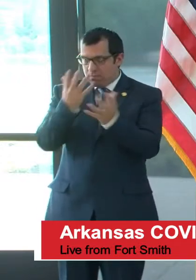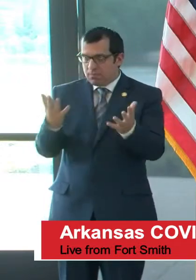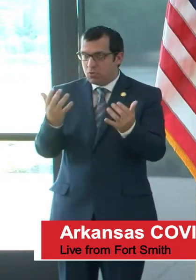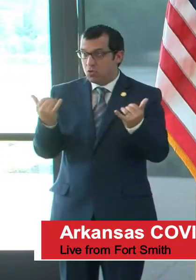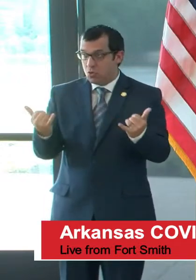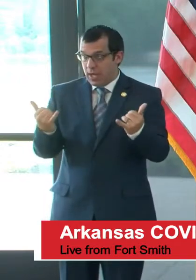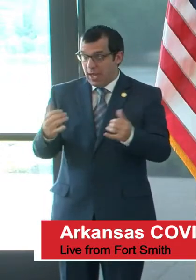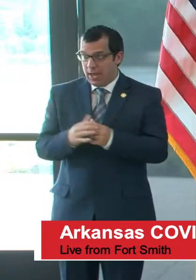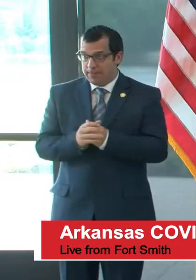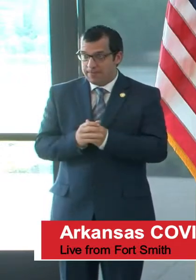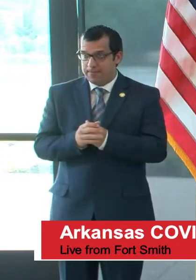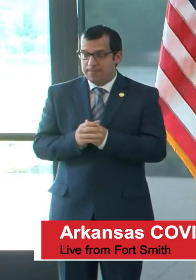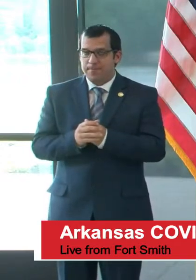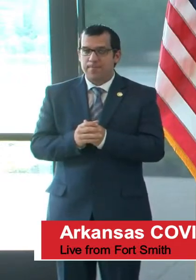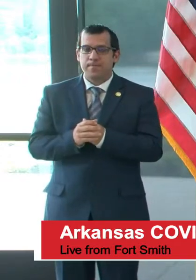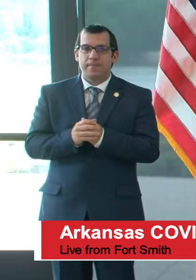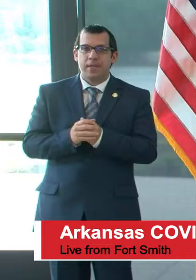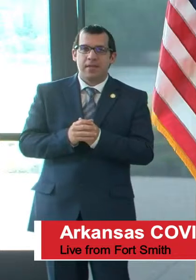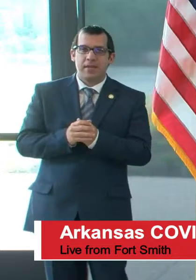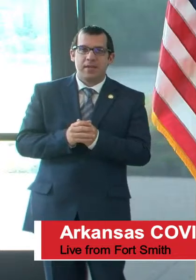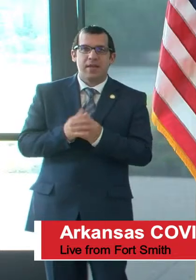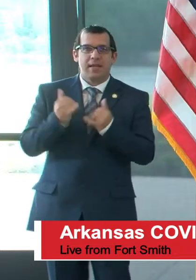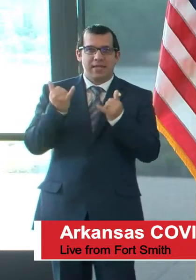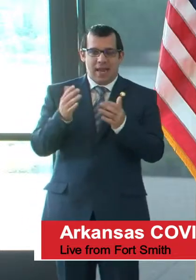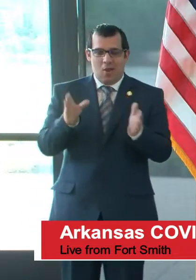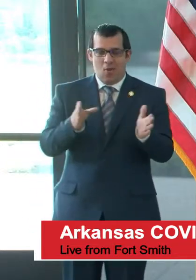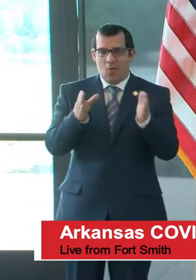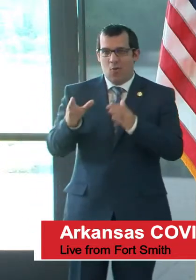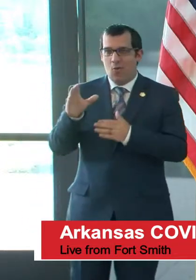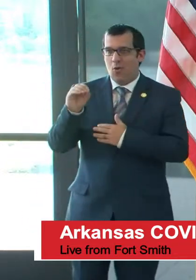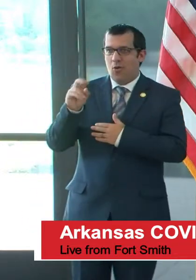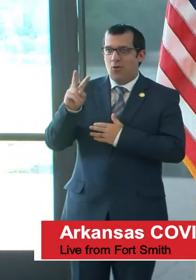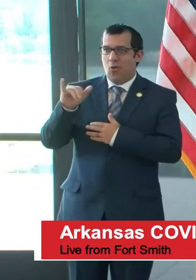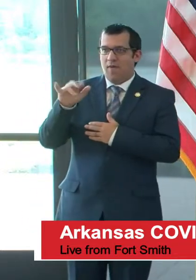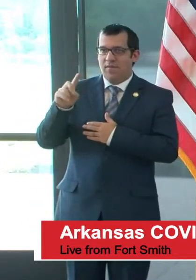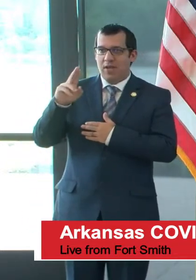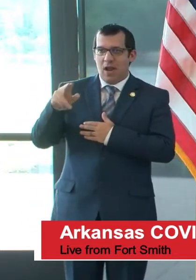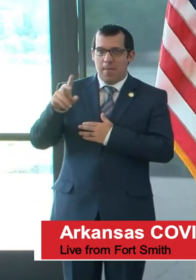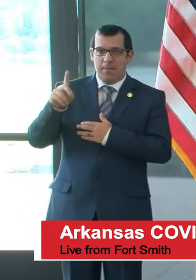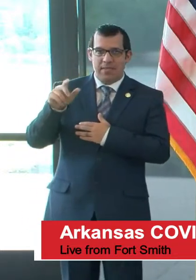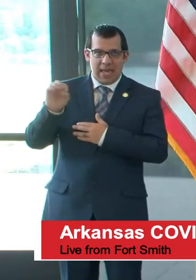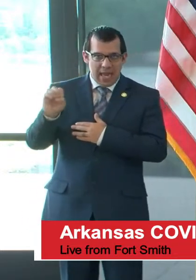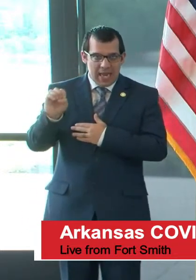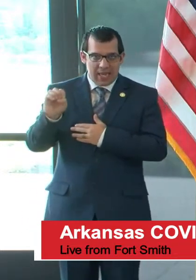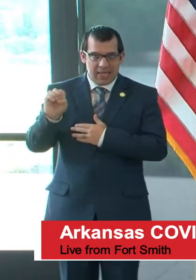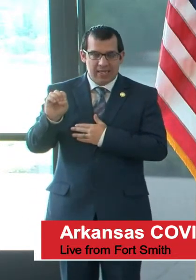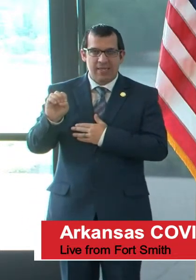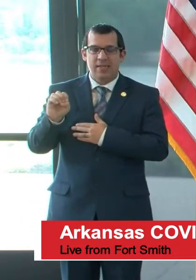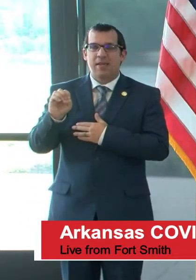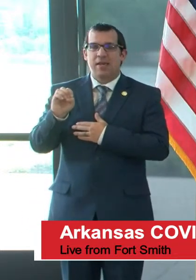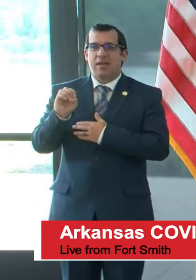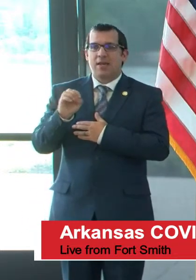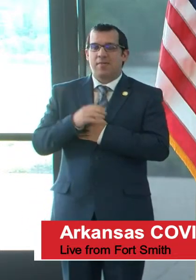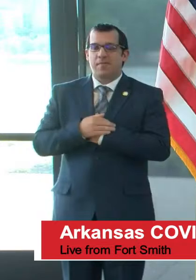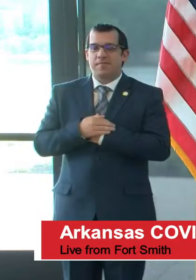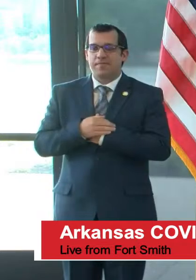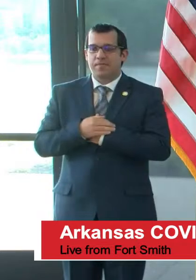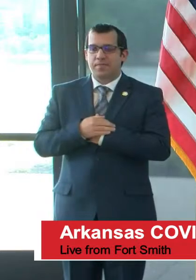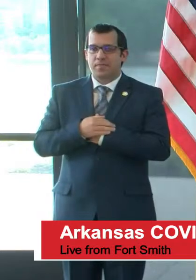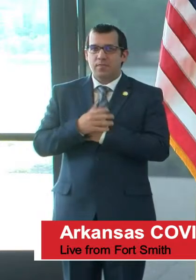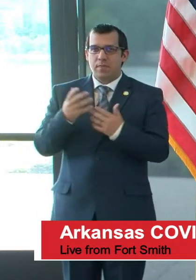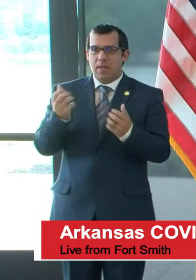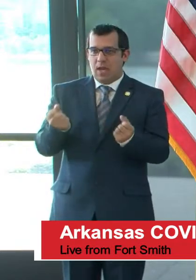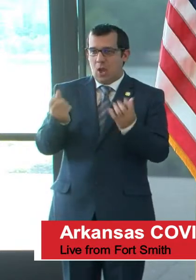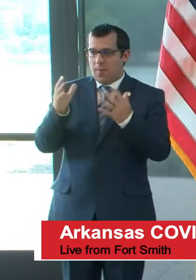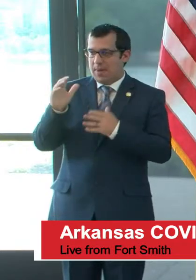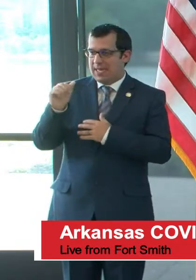today. That brings me to our COVID update, and I want to reference the cases